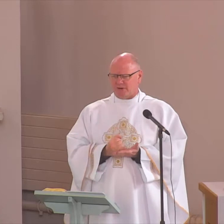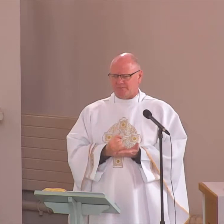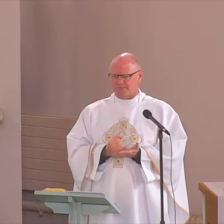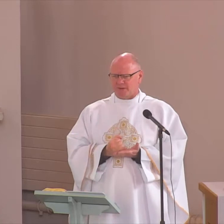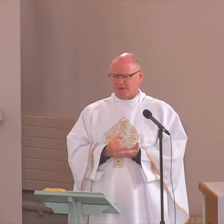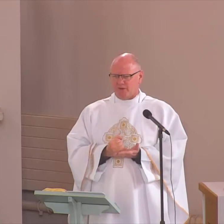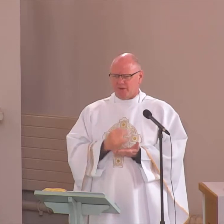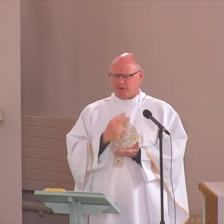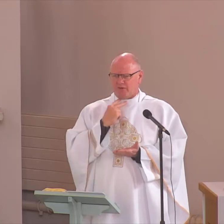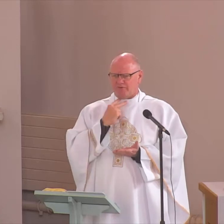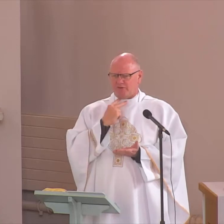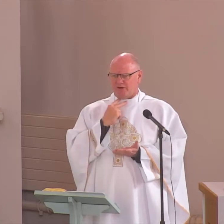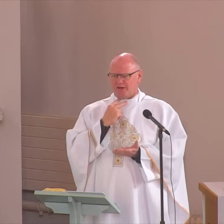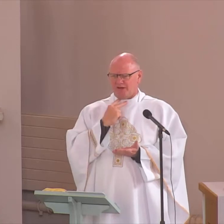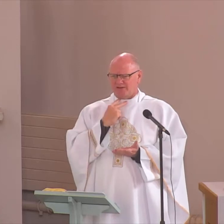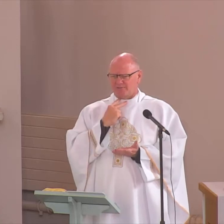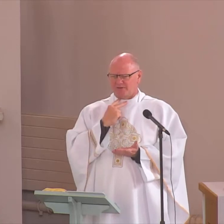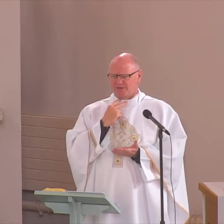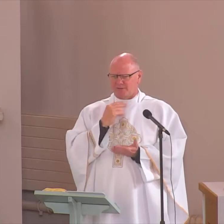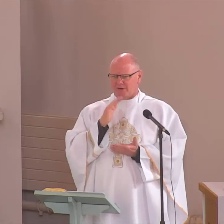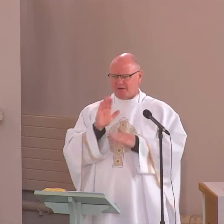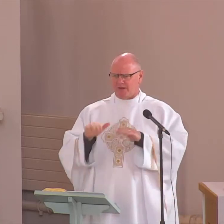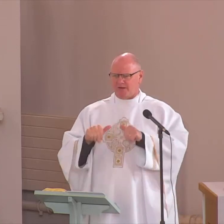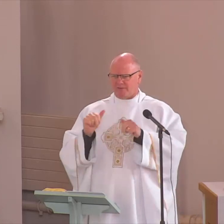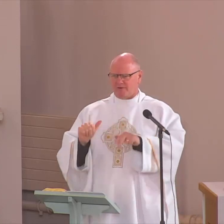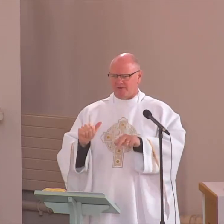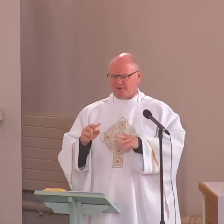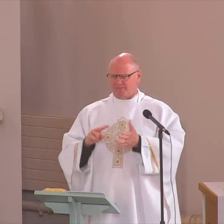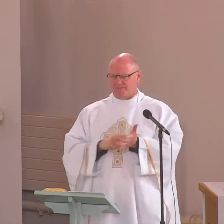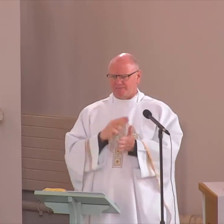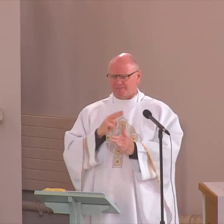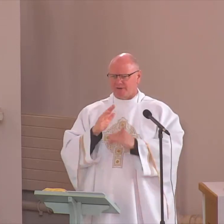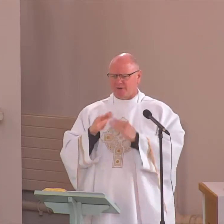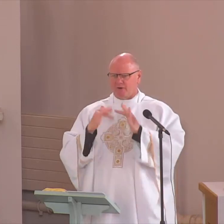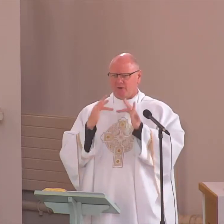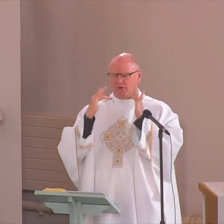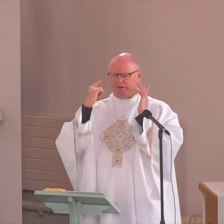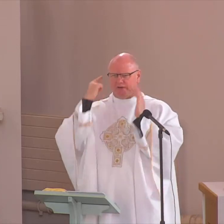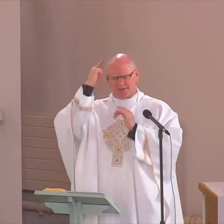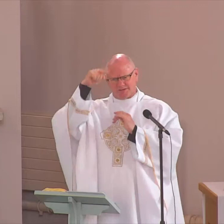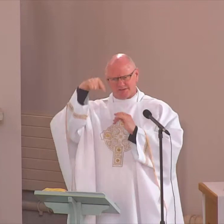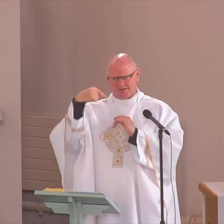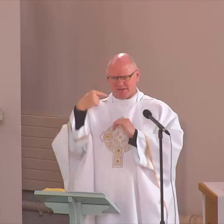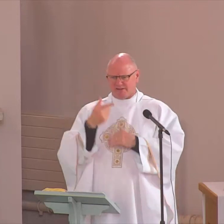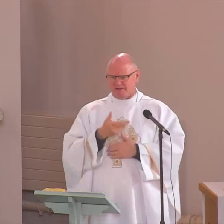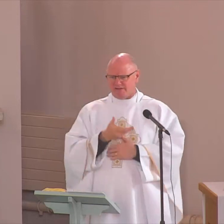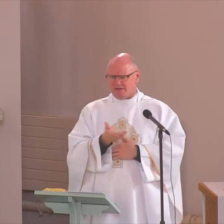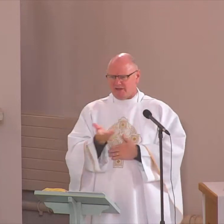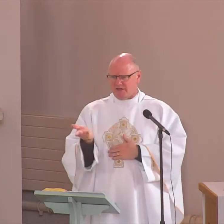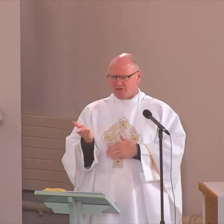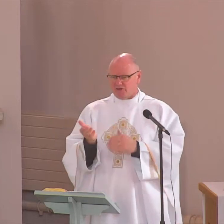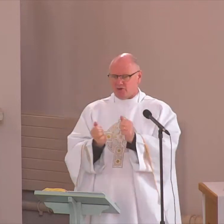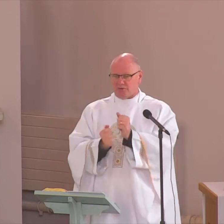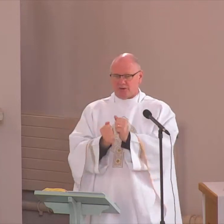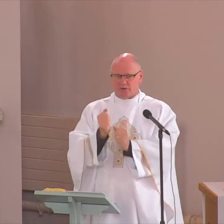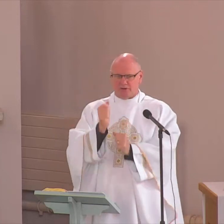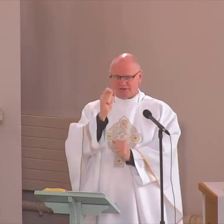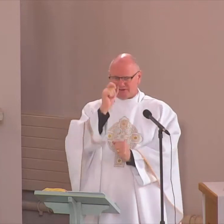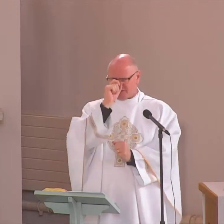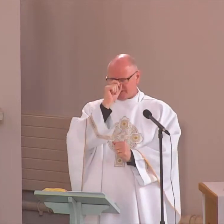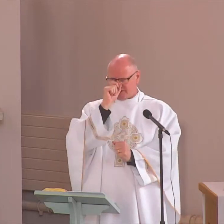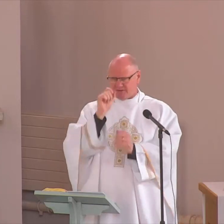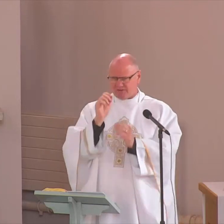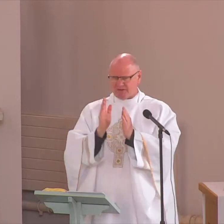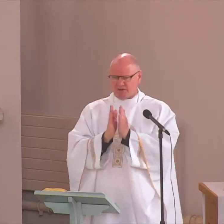through my most grievous fault. Therefore I ask Blessed Mary, ever Virgin, all the angels and saints, and you, my brothers